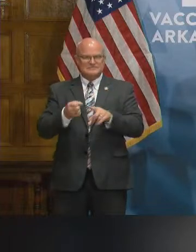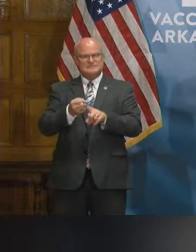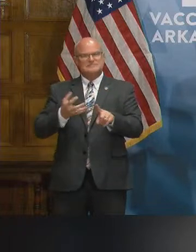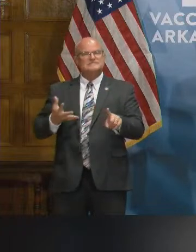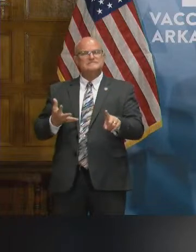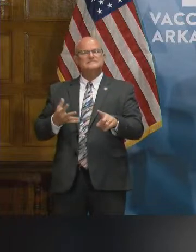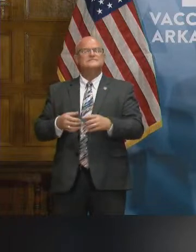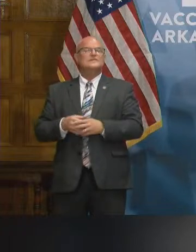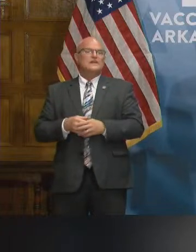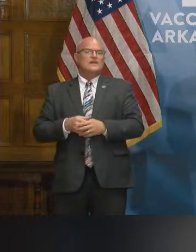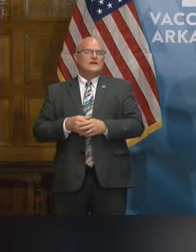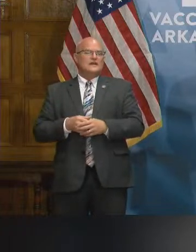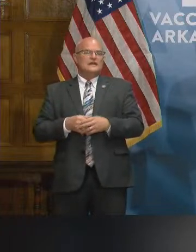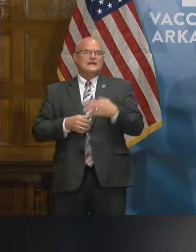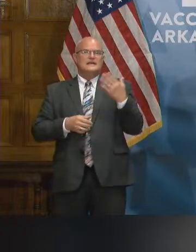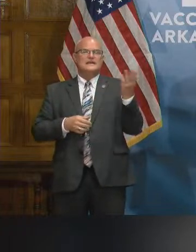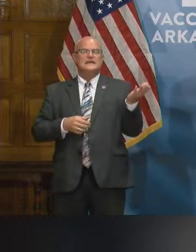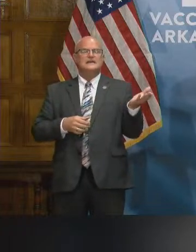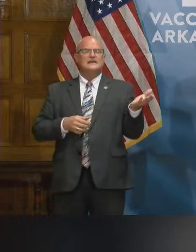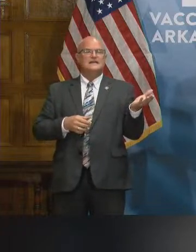see the